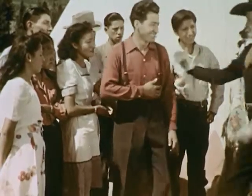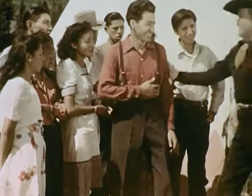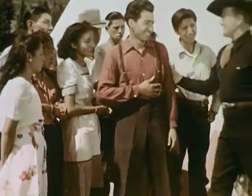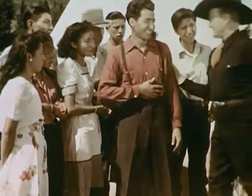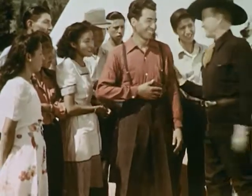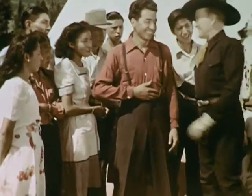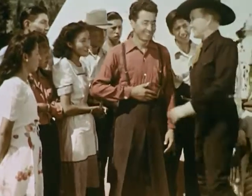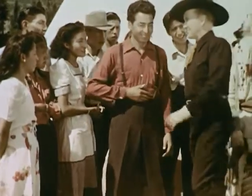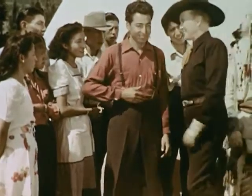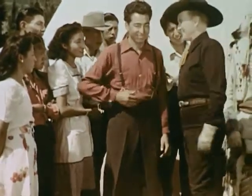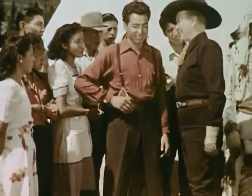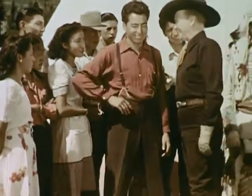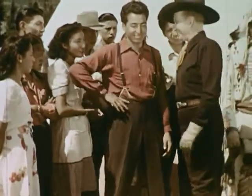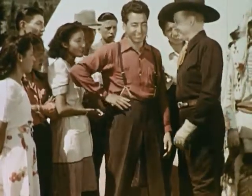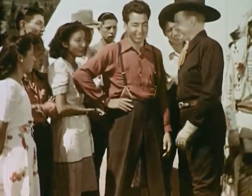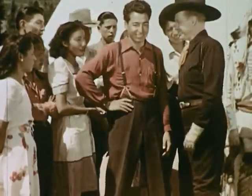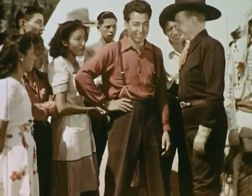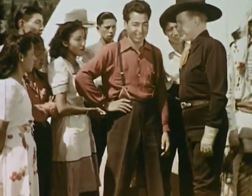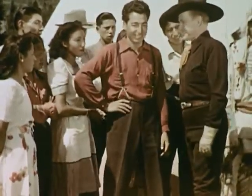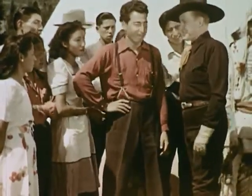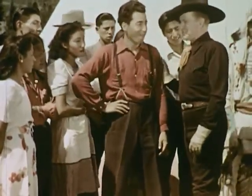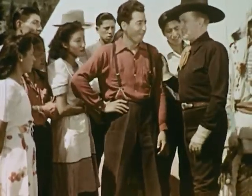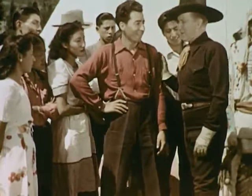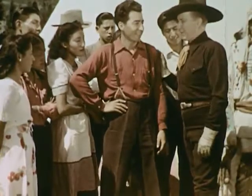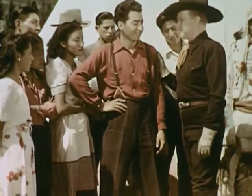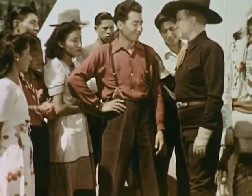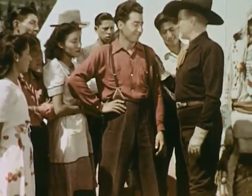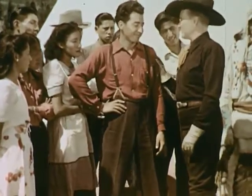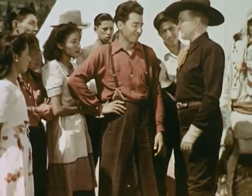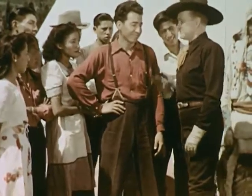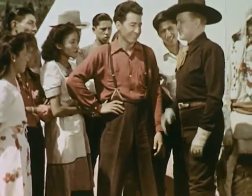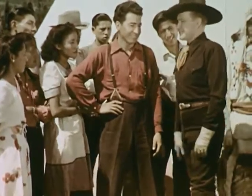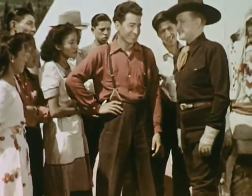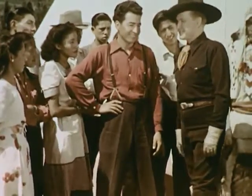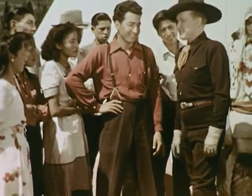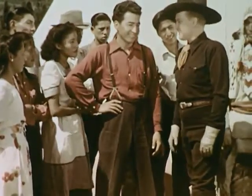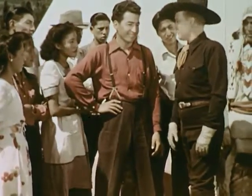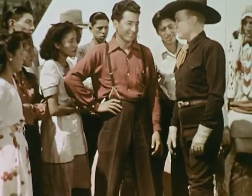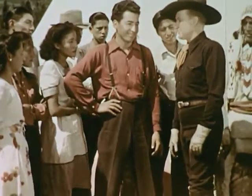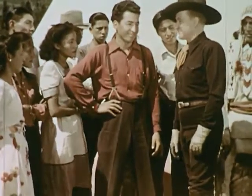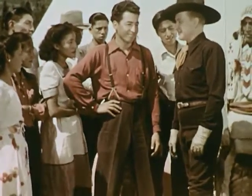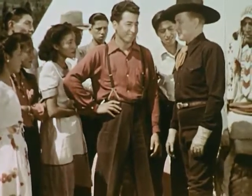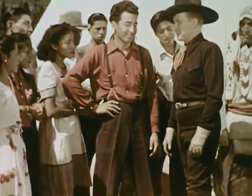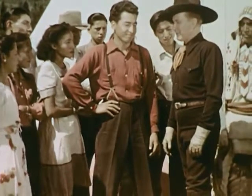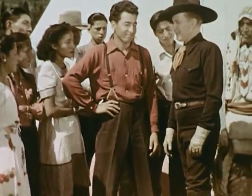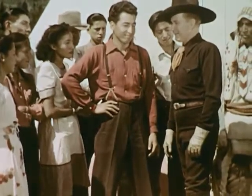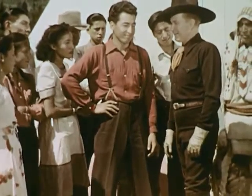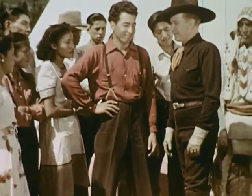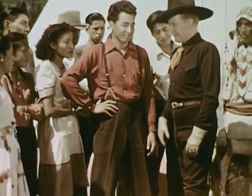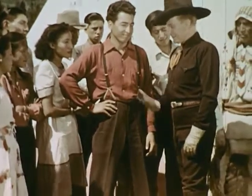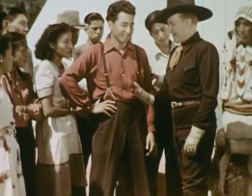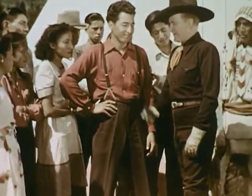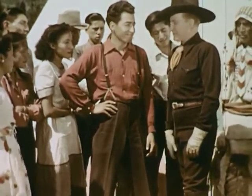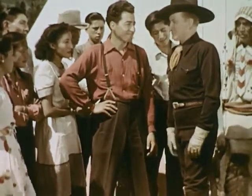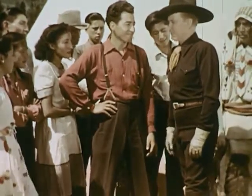You certainly demonstrated that. Still, it's too bad that many of the old traditions are slipping away from you young people. Take the sign language, for